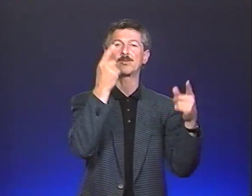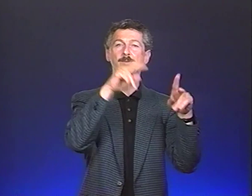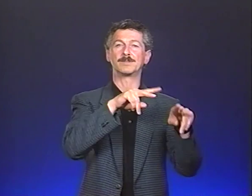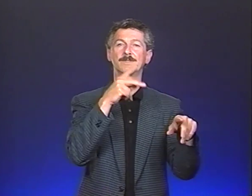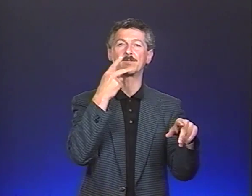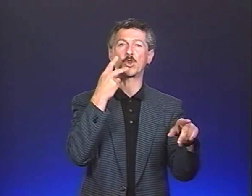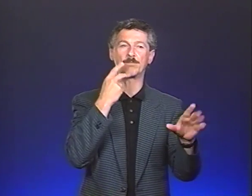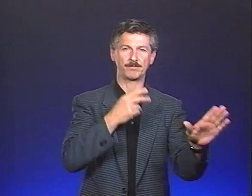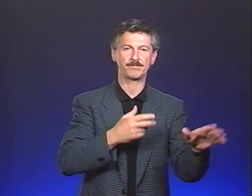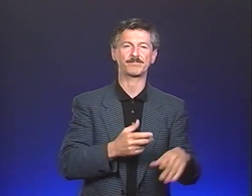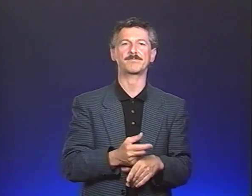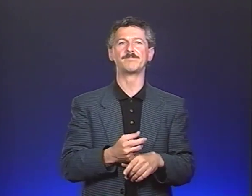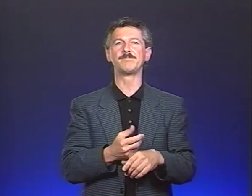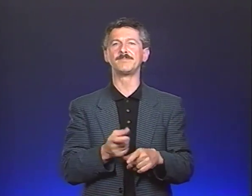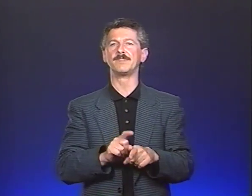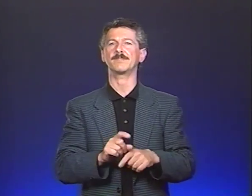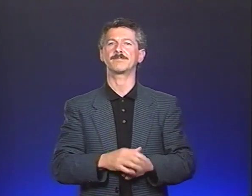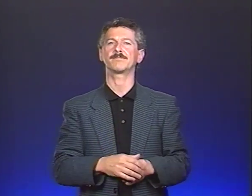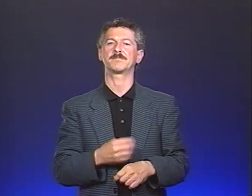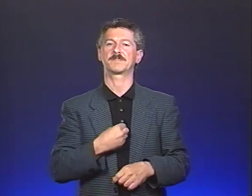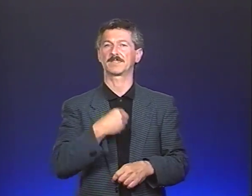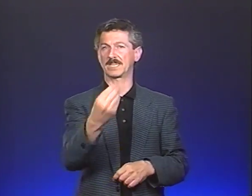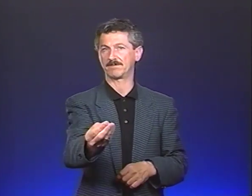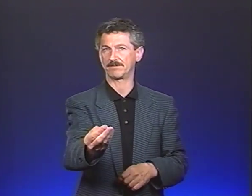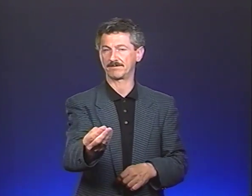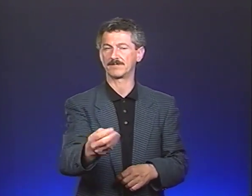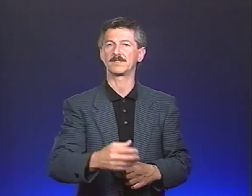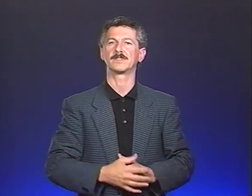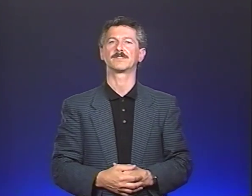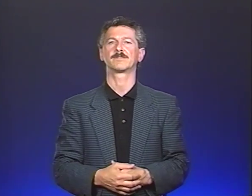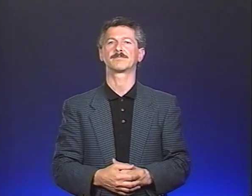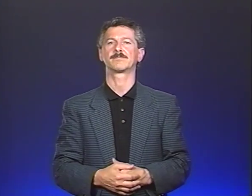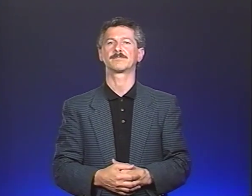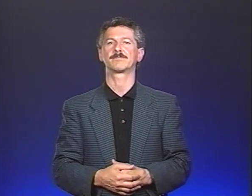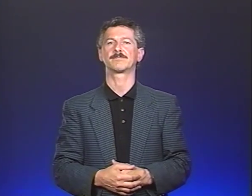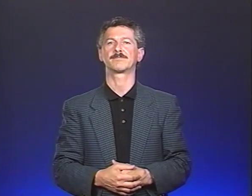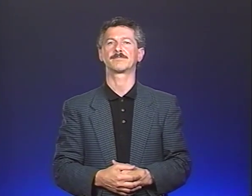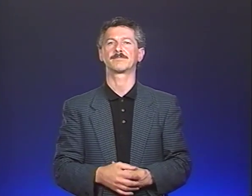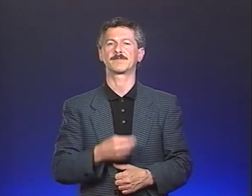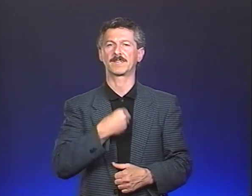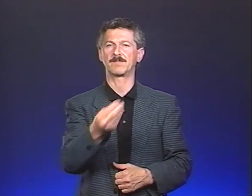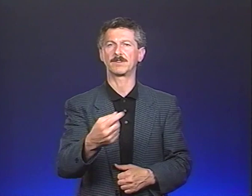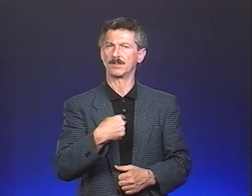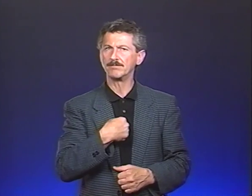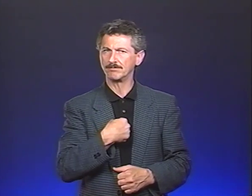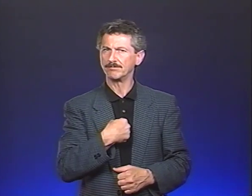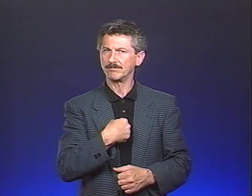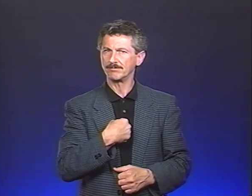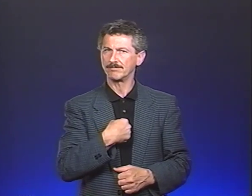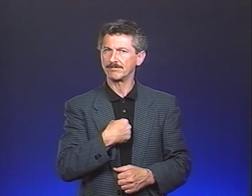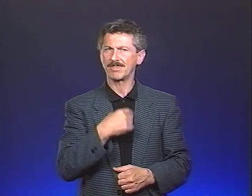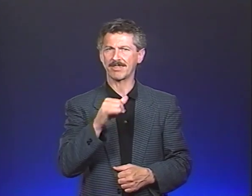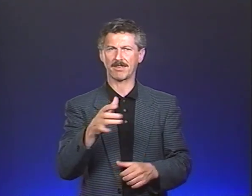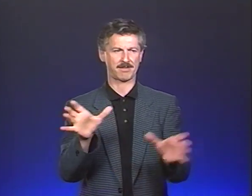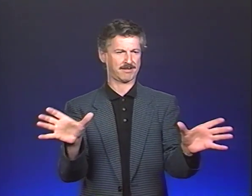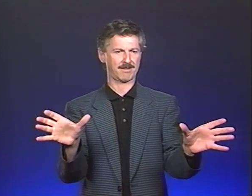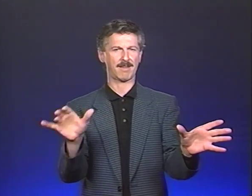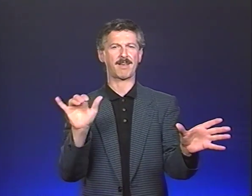child father punish, using different word orders. Simple sentences with agreement verbs, first person give to